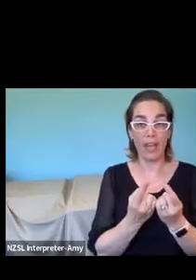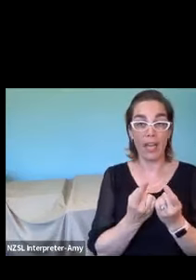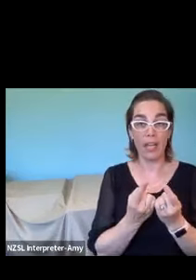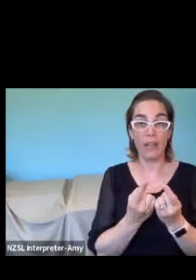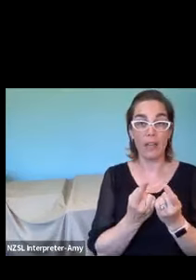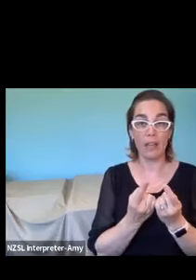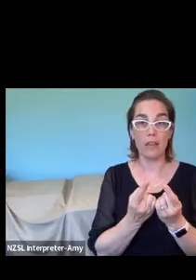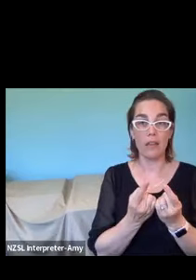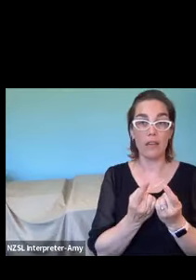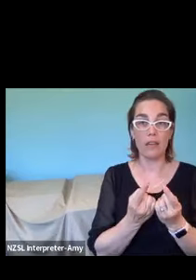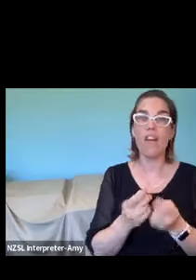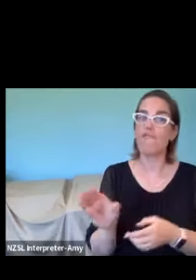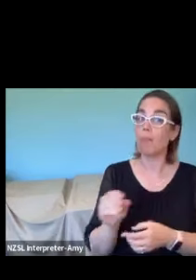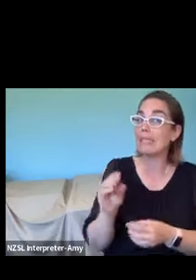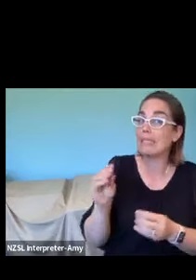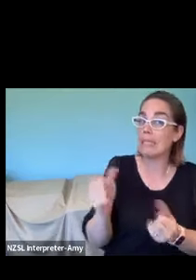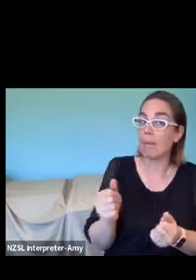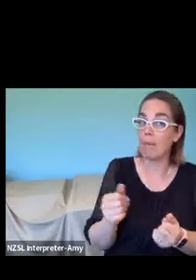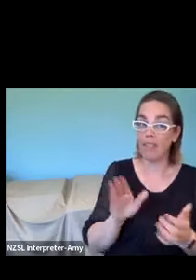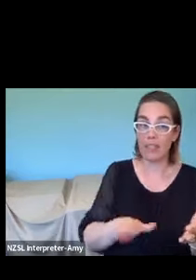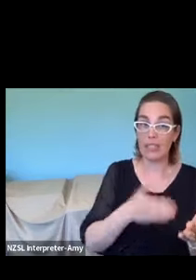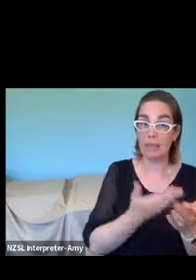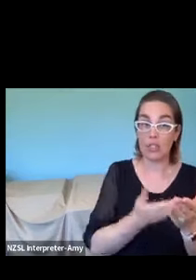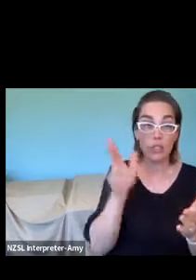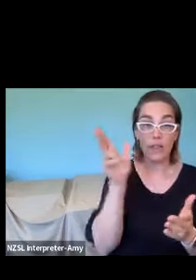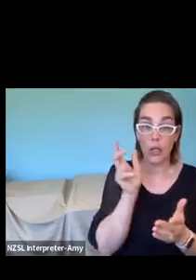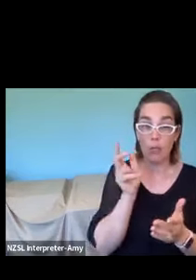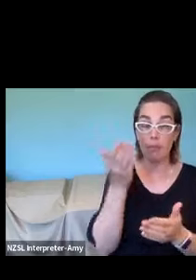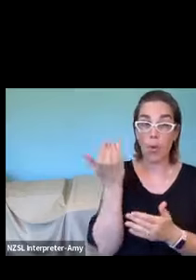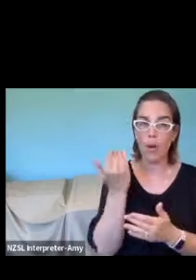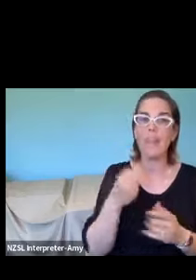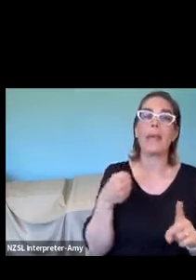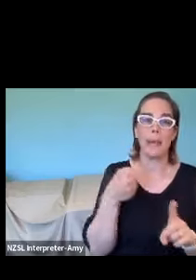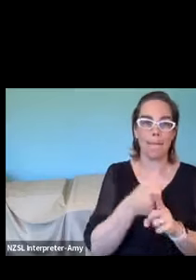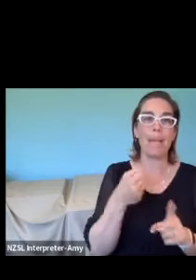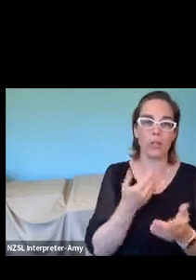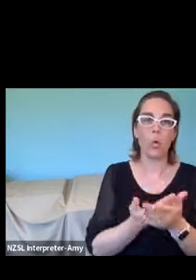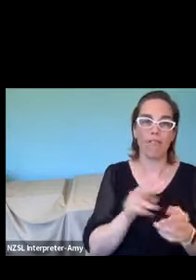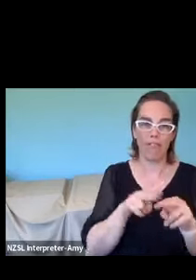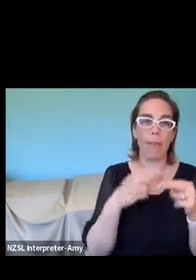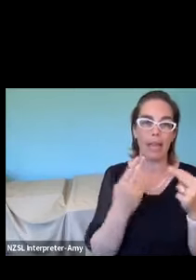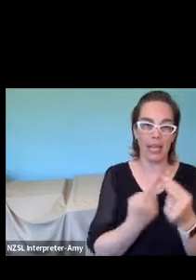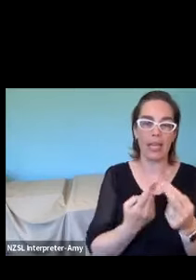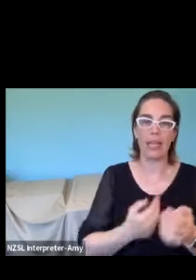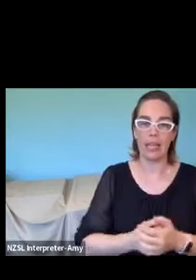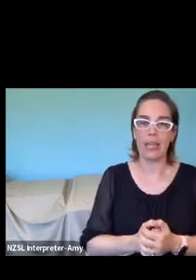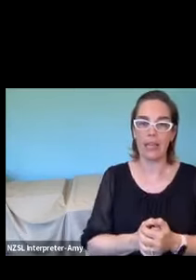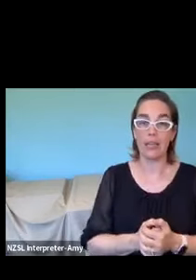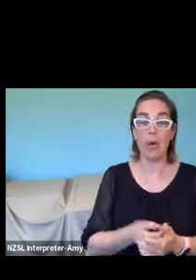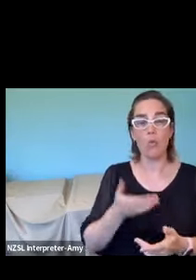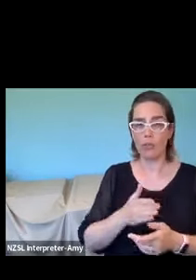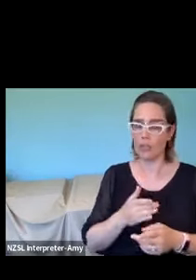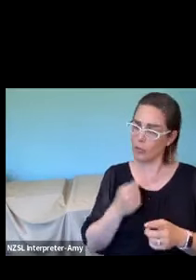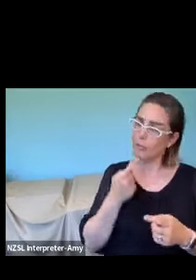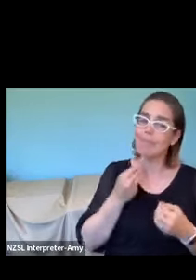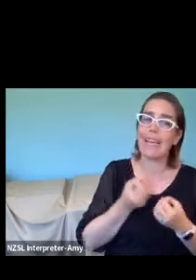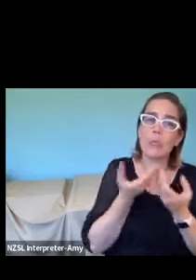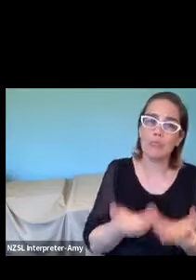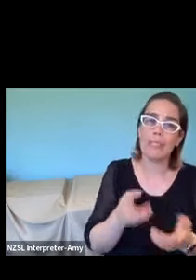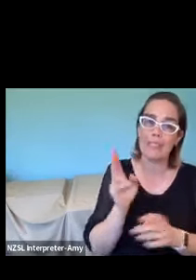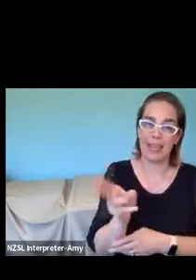in some of the submissions that I've heard, is the impact on families. And we really wanted to reiterate that